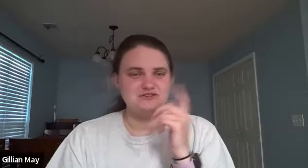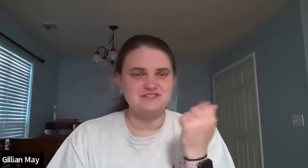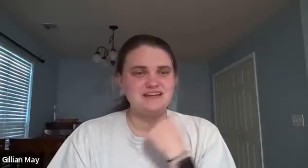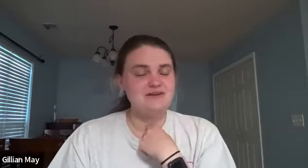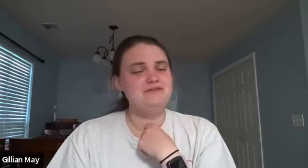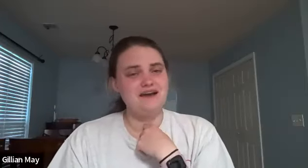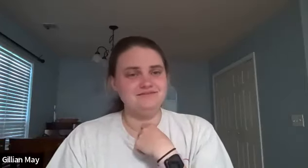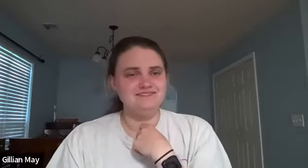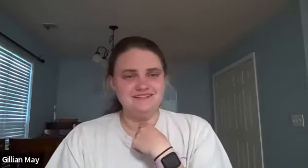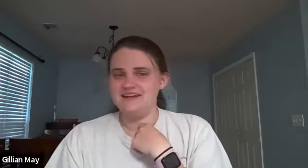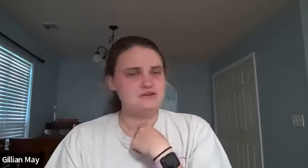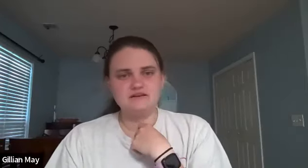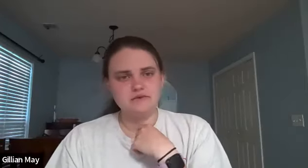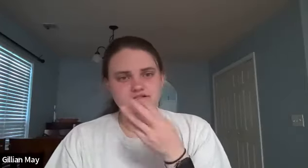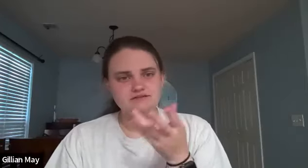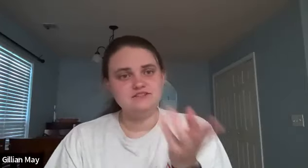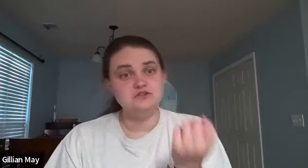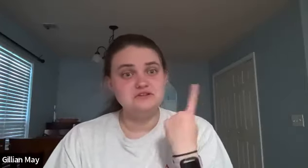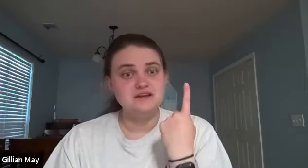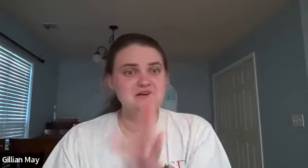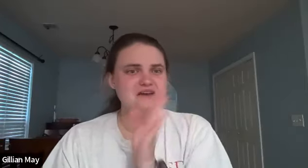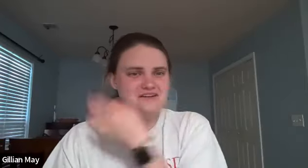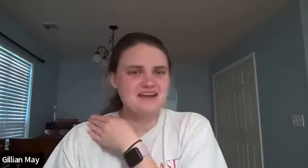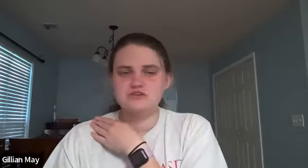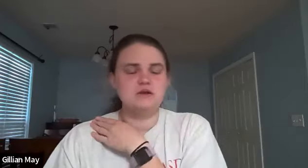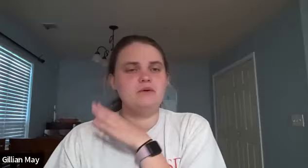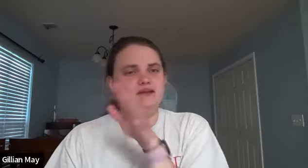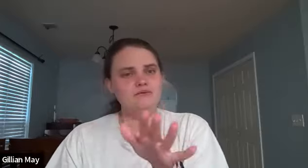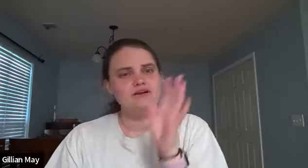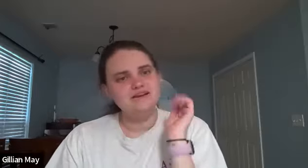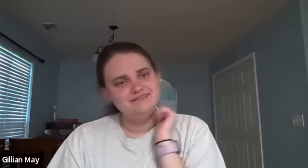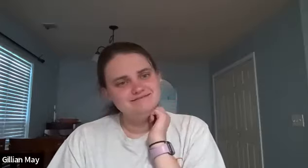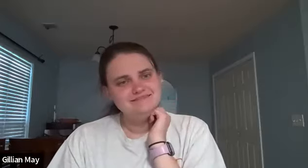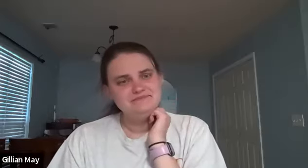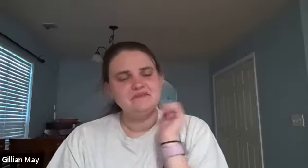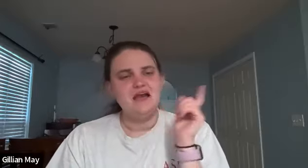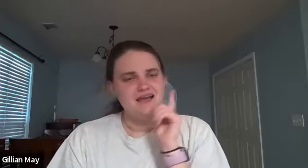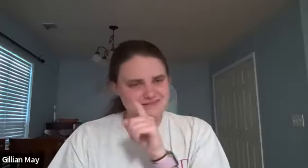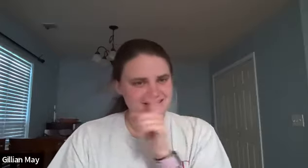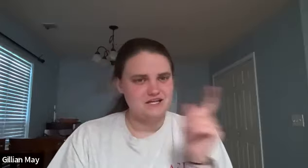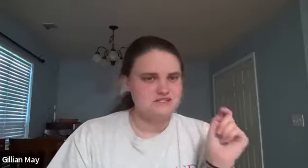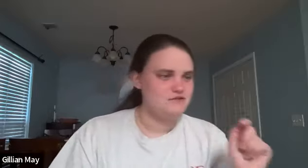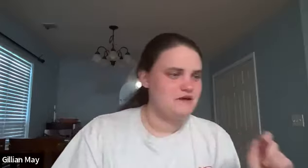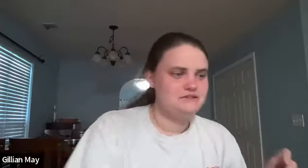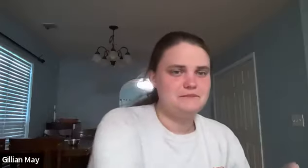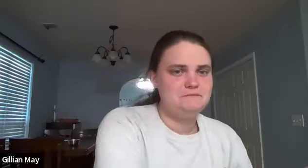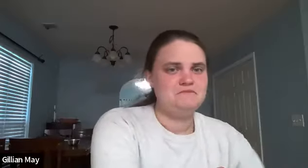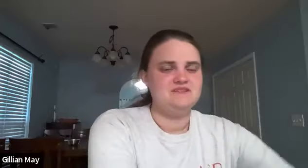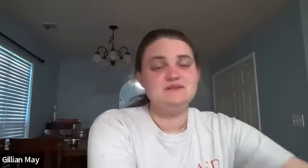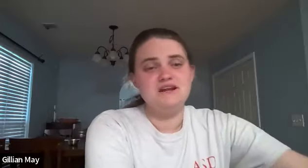just like, oh yeah. And they're like, wait, so you do get it. Okay, great. And then you're like, wait, what? I did catch myself on that one time. Someone asked me